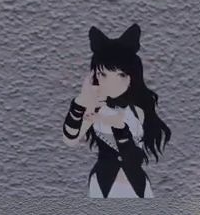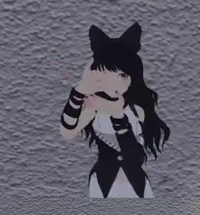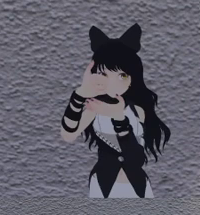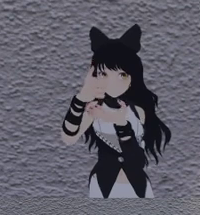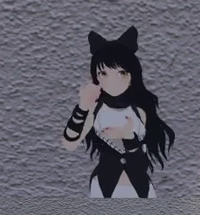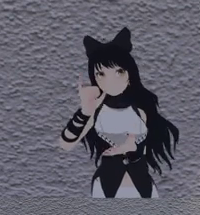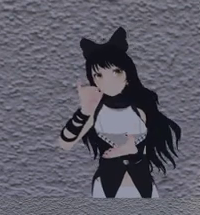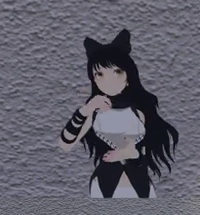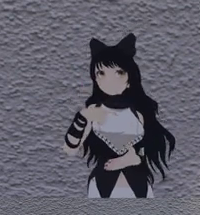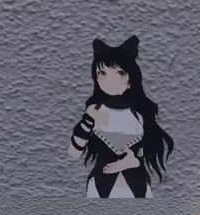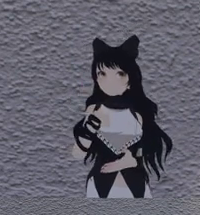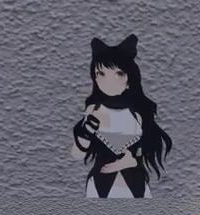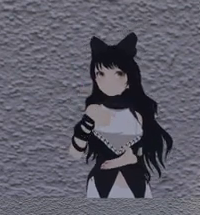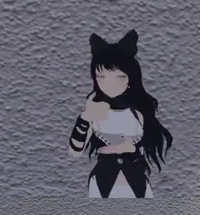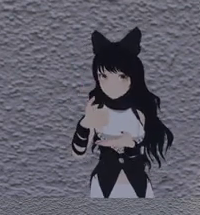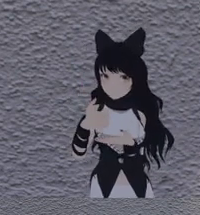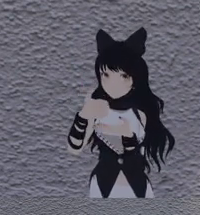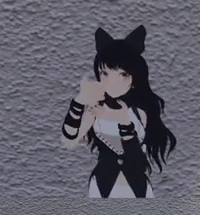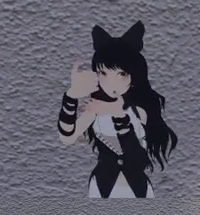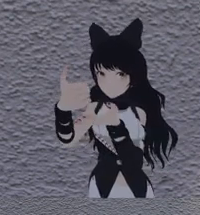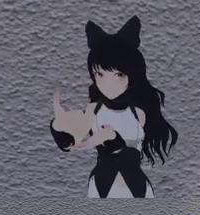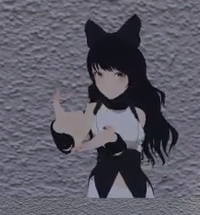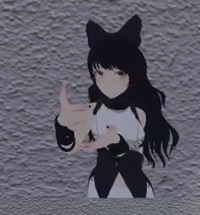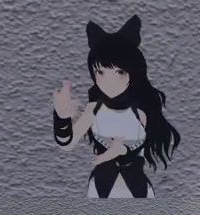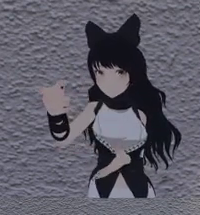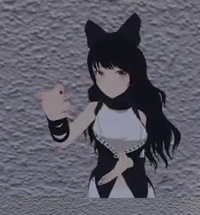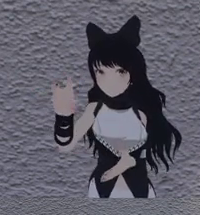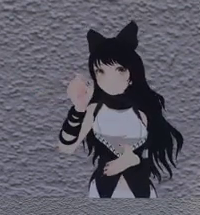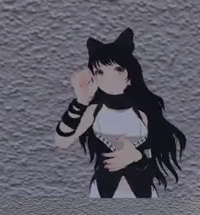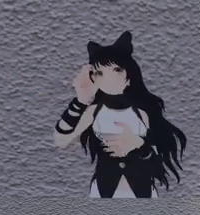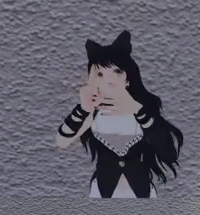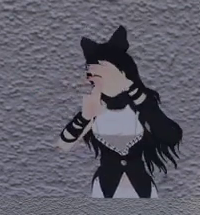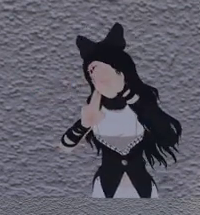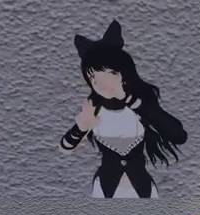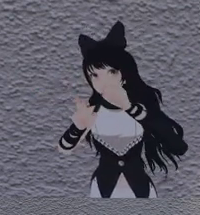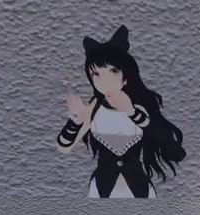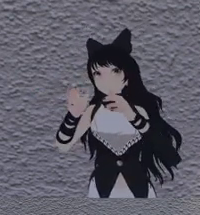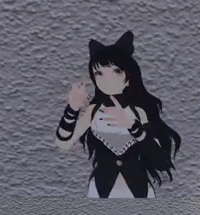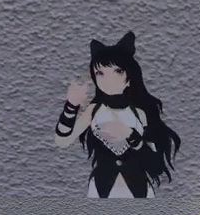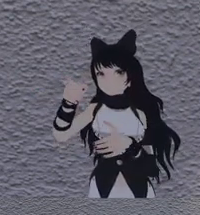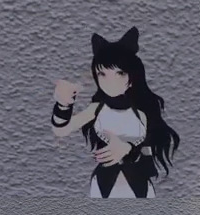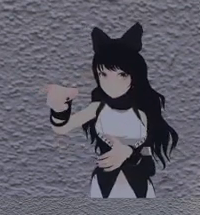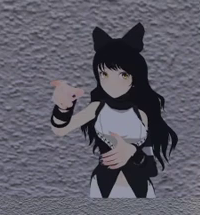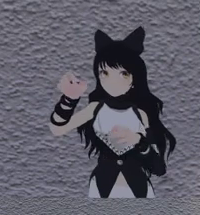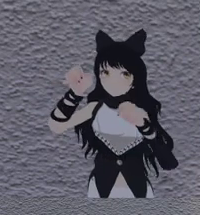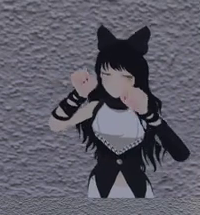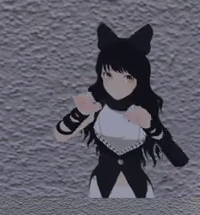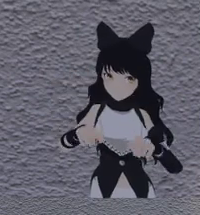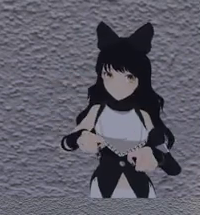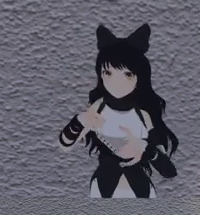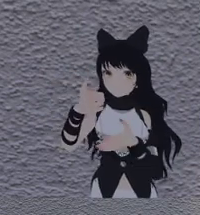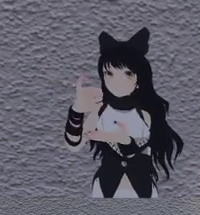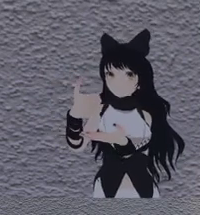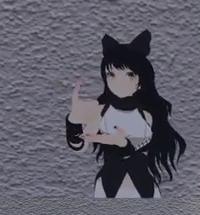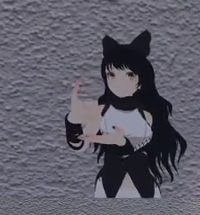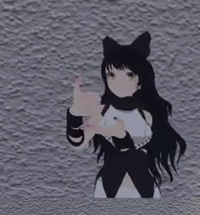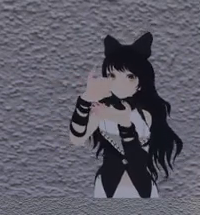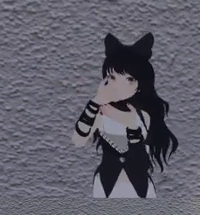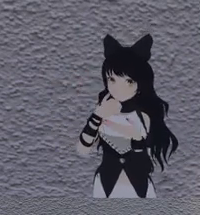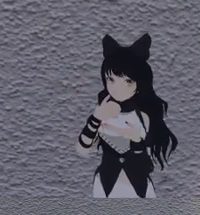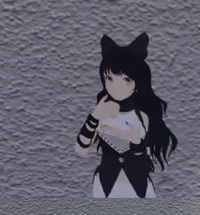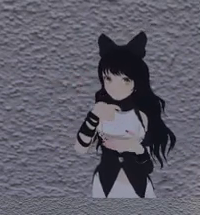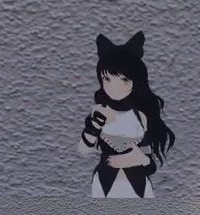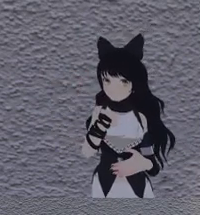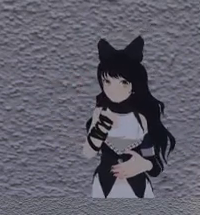Help. Mm-hmm. Like, I'm going to help you. Or you